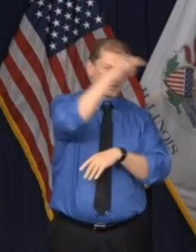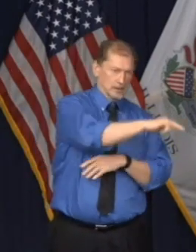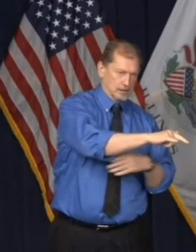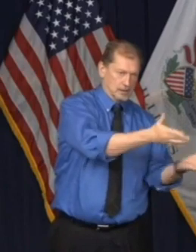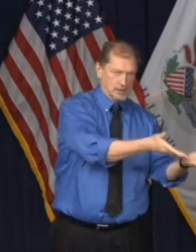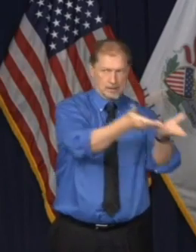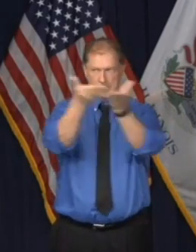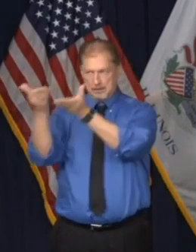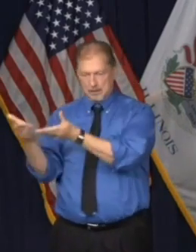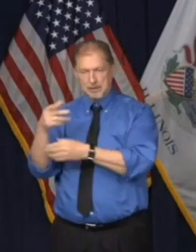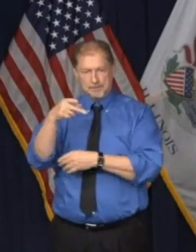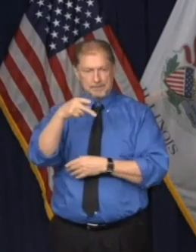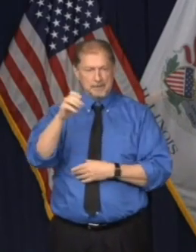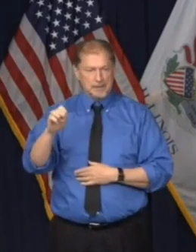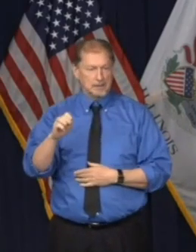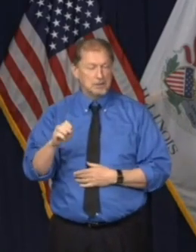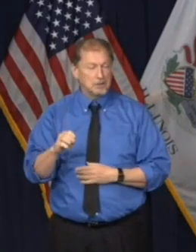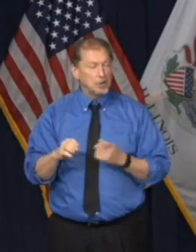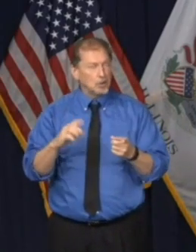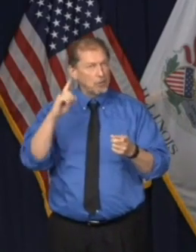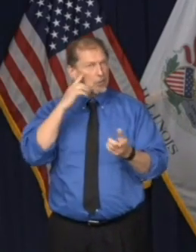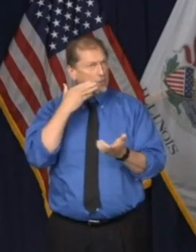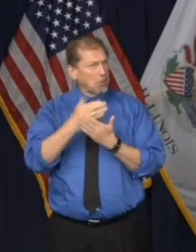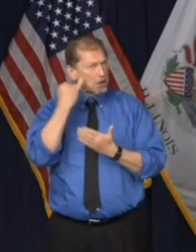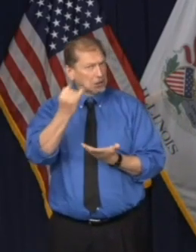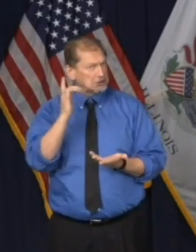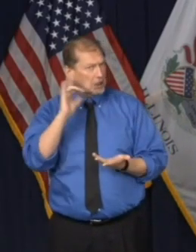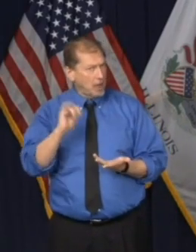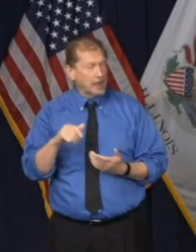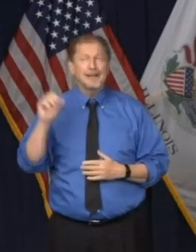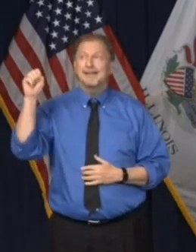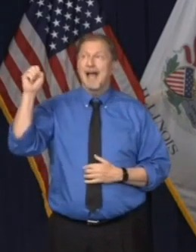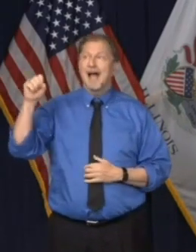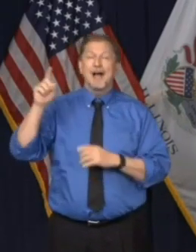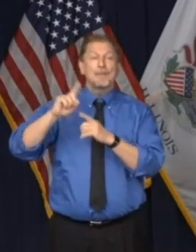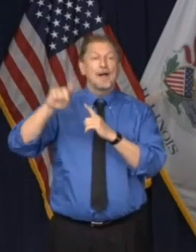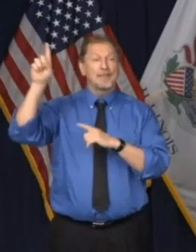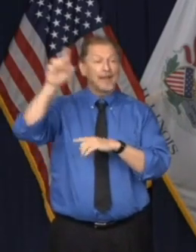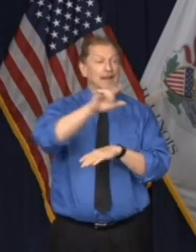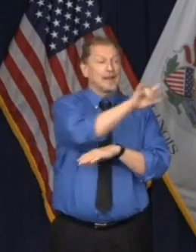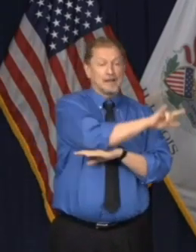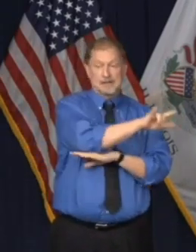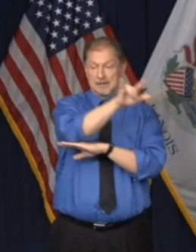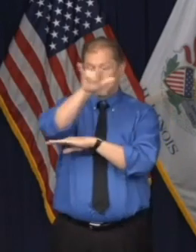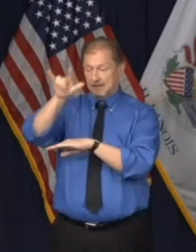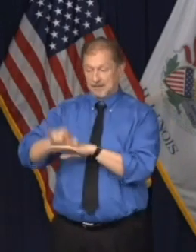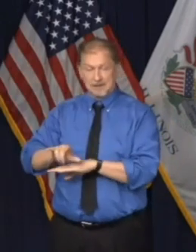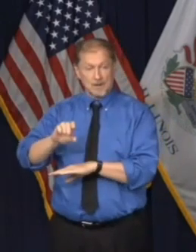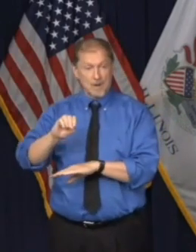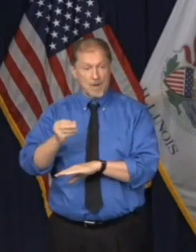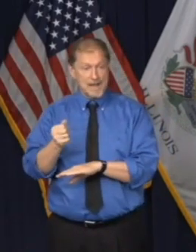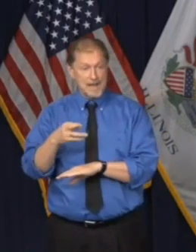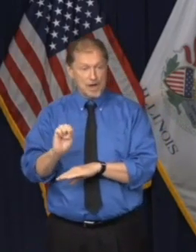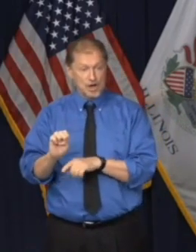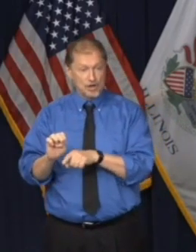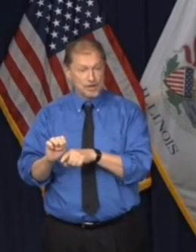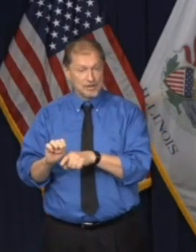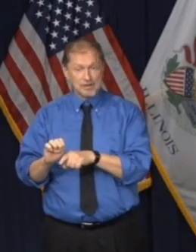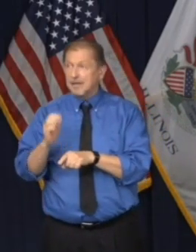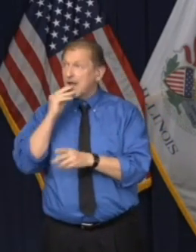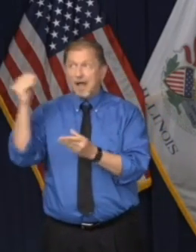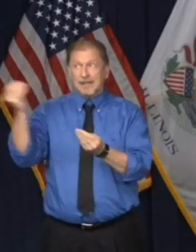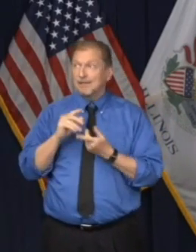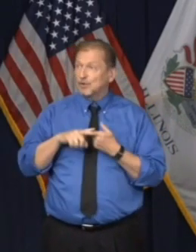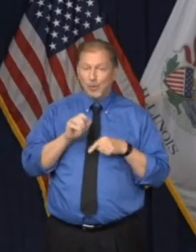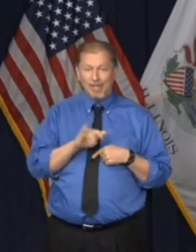which sounds terrific, except for one thing. When they land at O'Hare Airport, those goods don't come to the state or to the